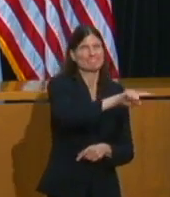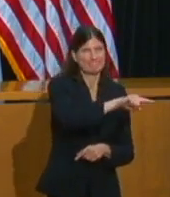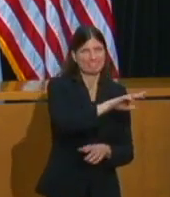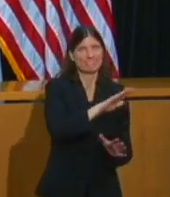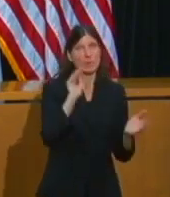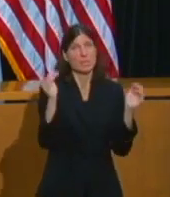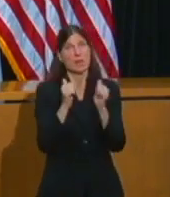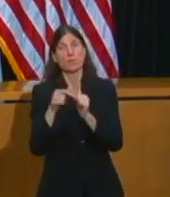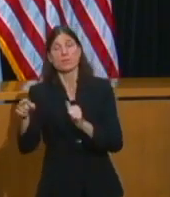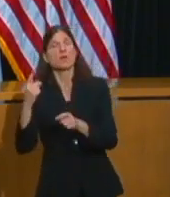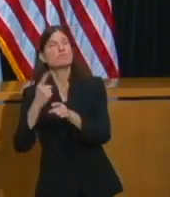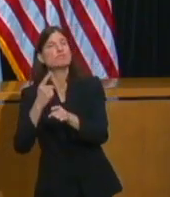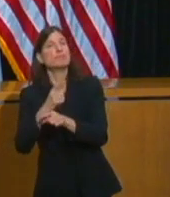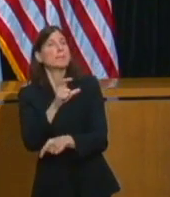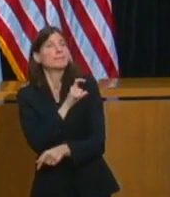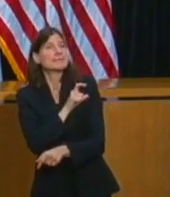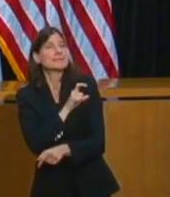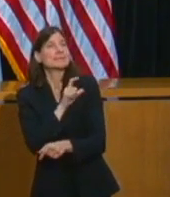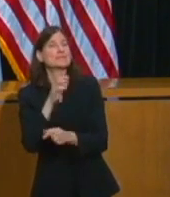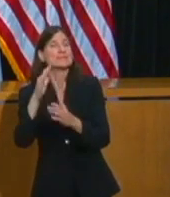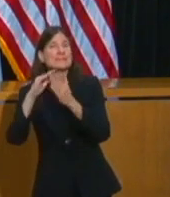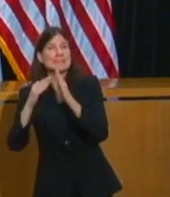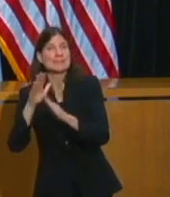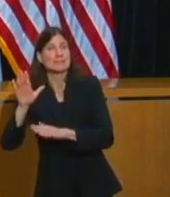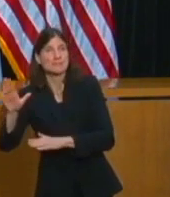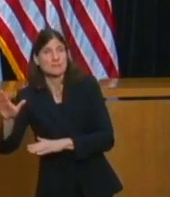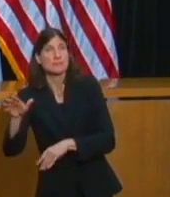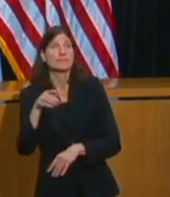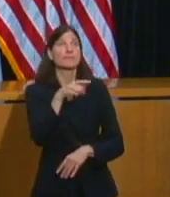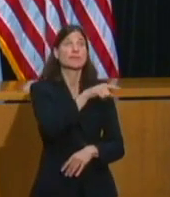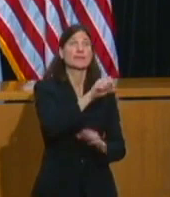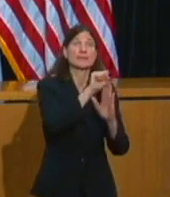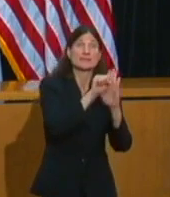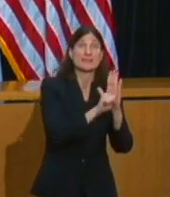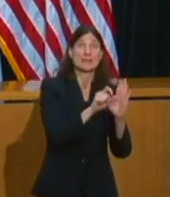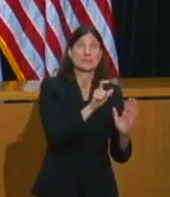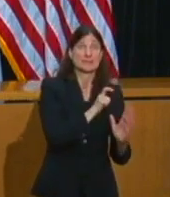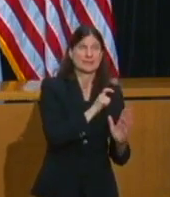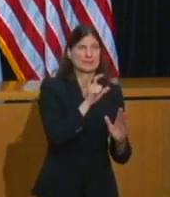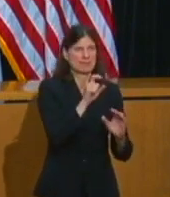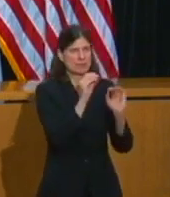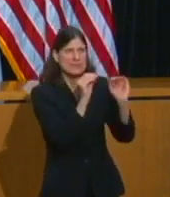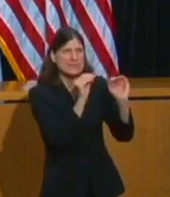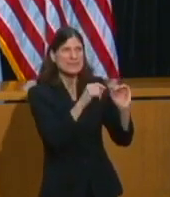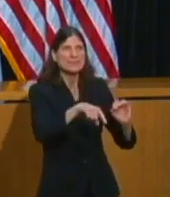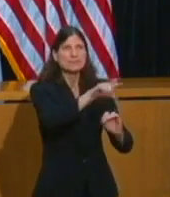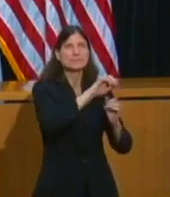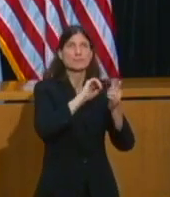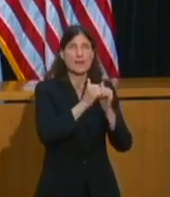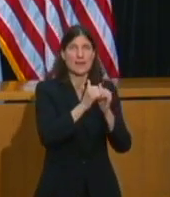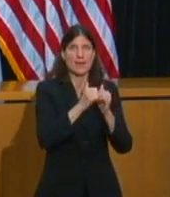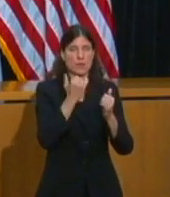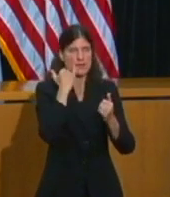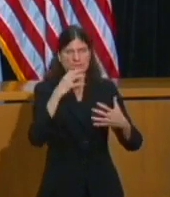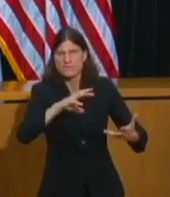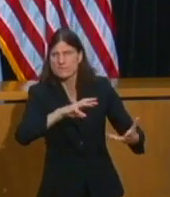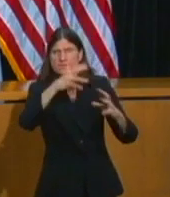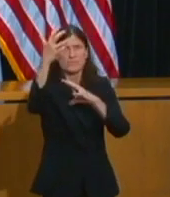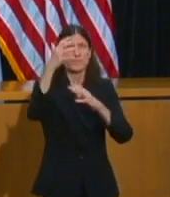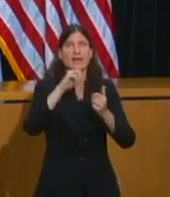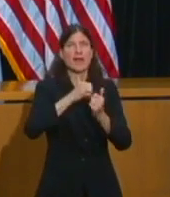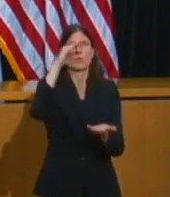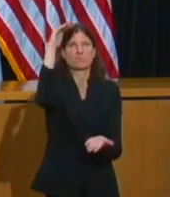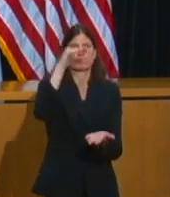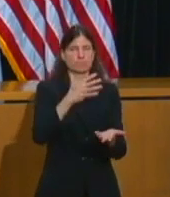competency, sensitivity training, community-based outreach training that goes through all of the municipal training